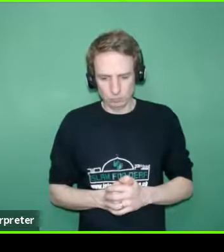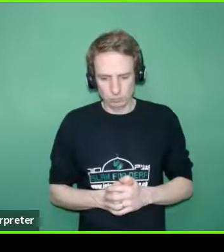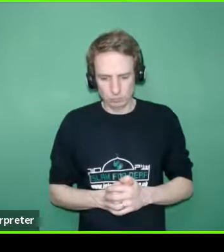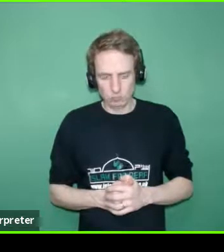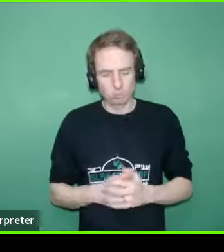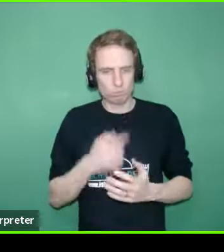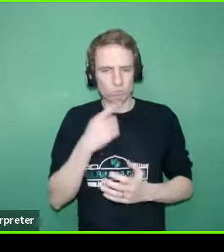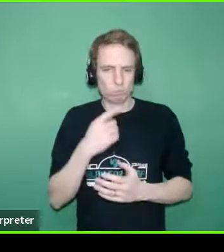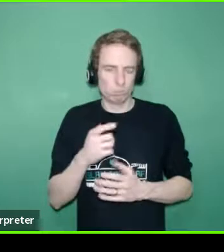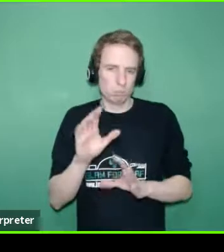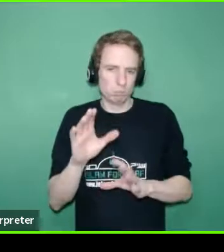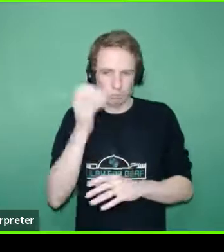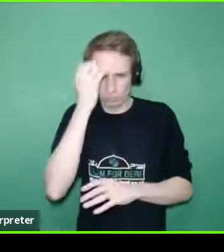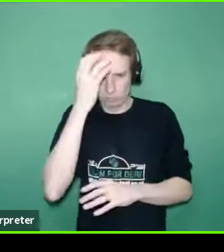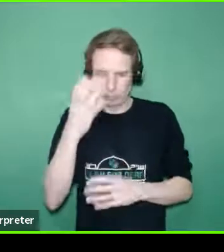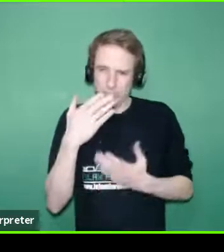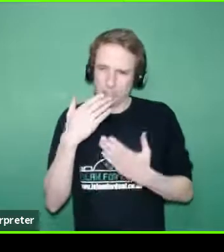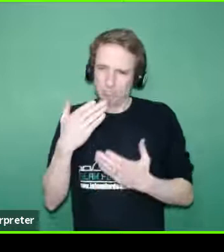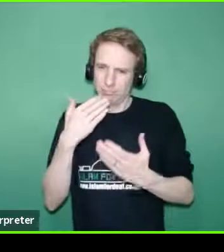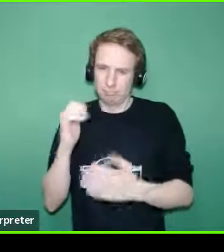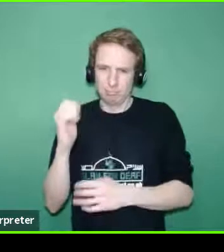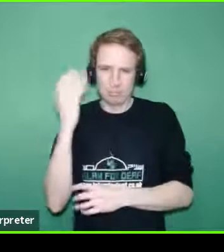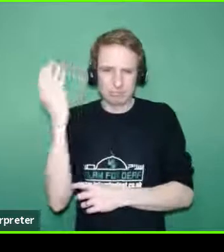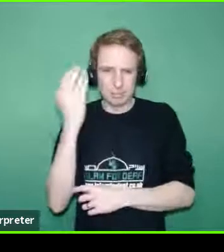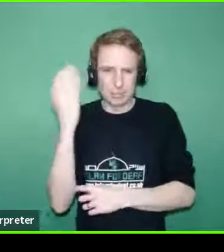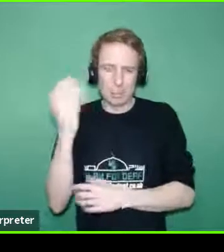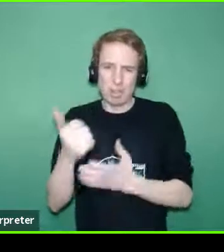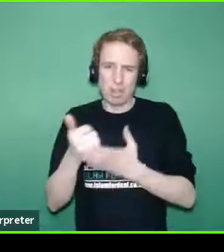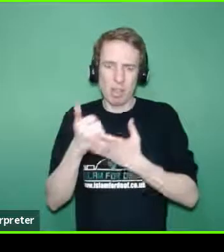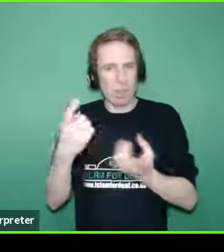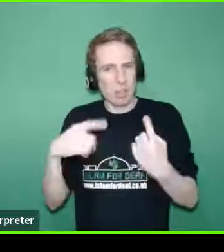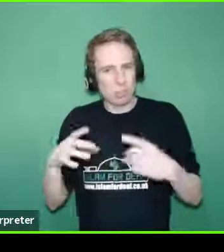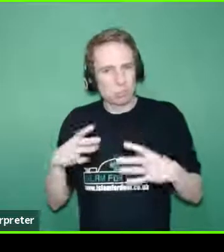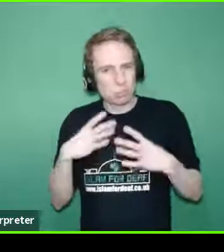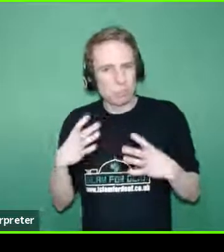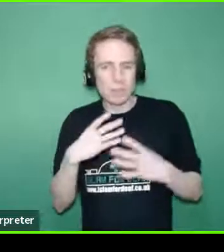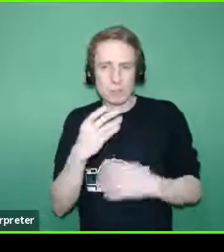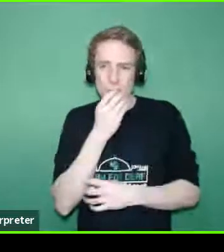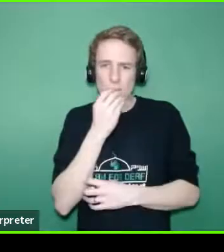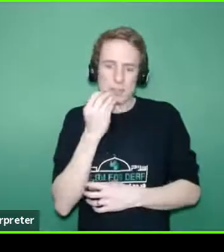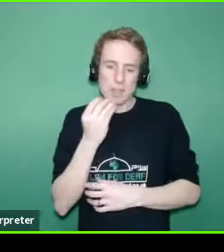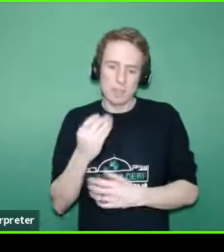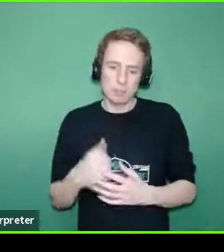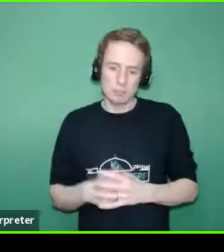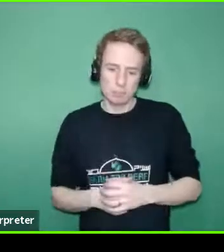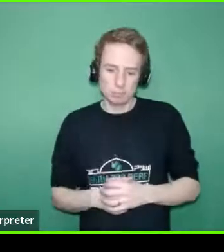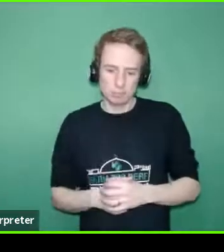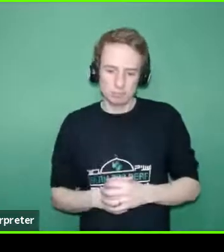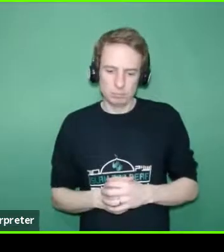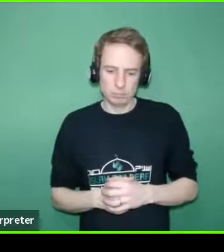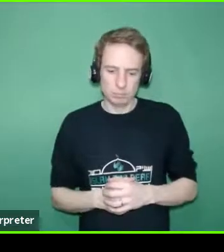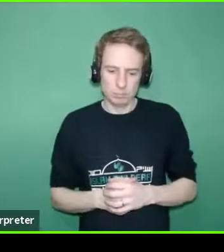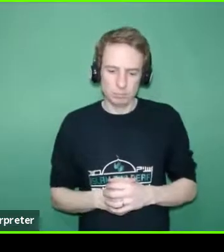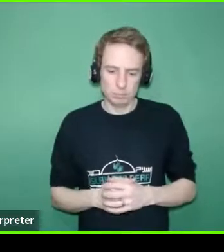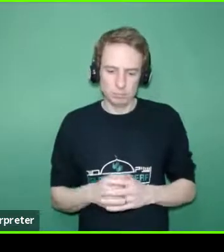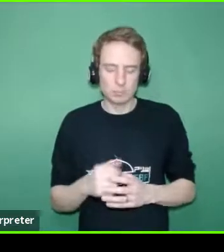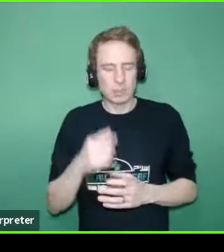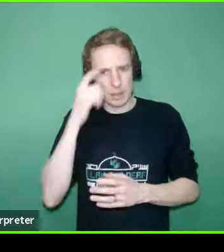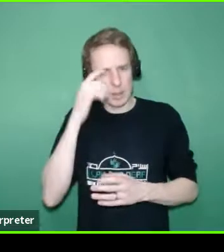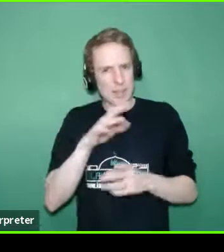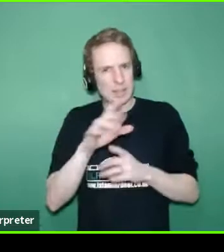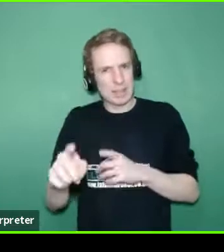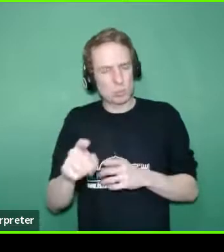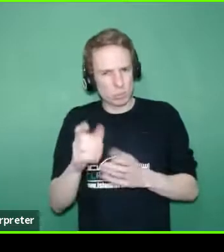as just preparing people for Ramadan. As you know, we should continue inshallah next week. Huh? We